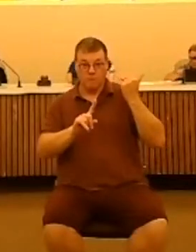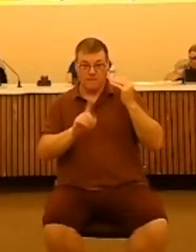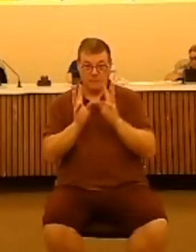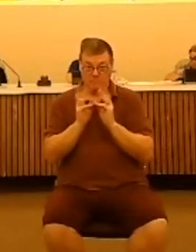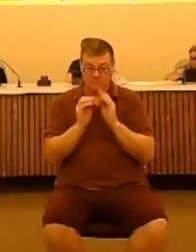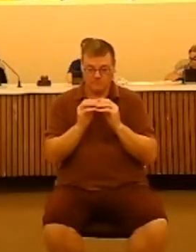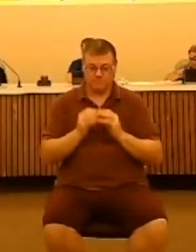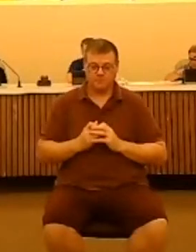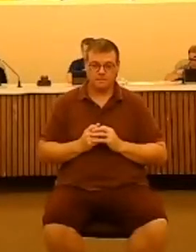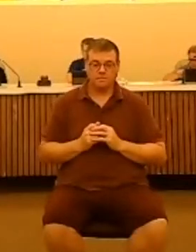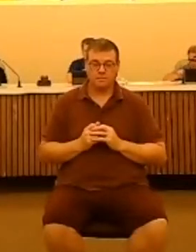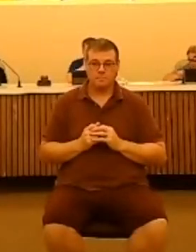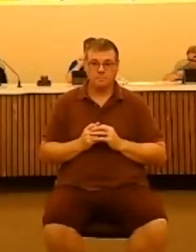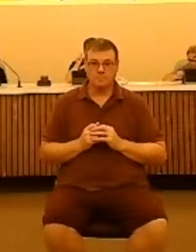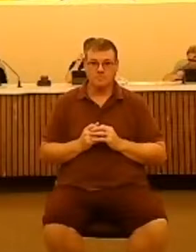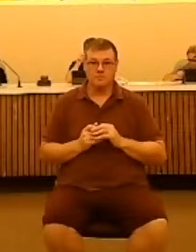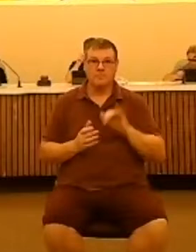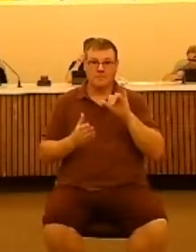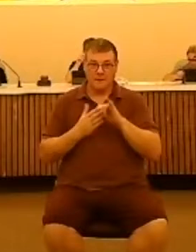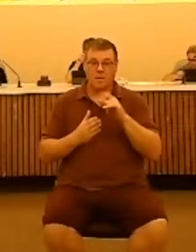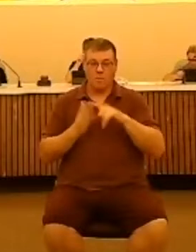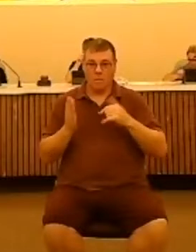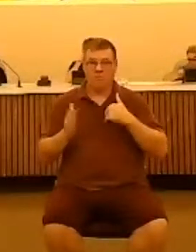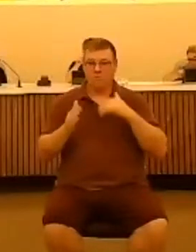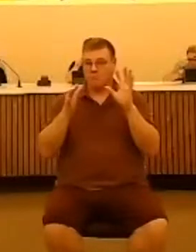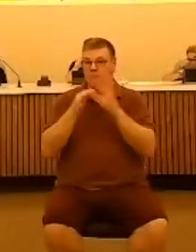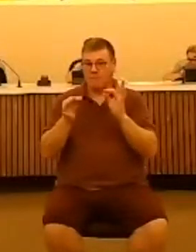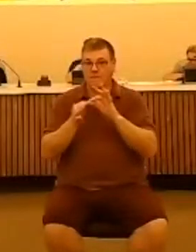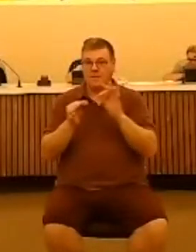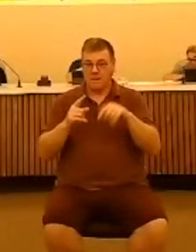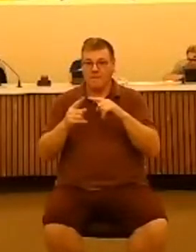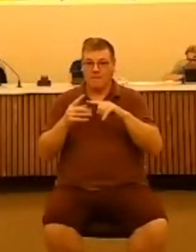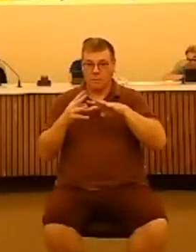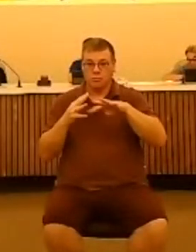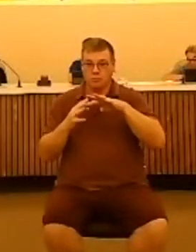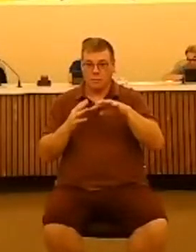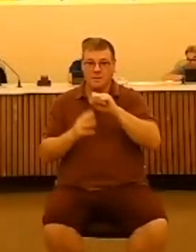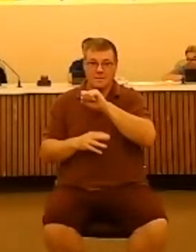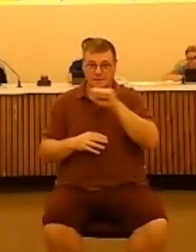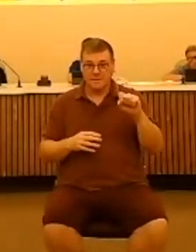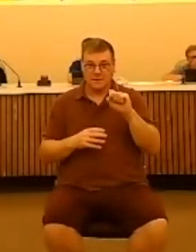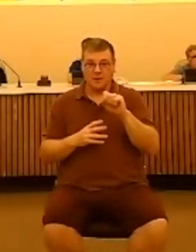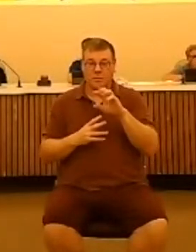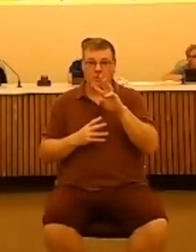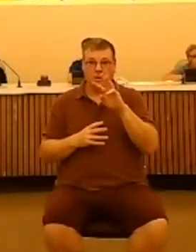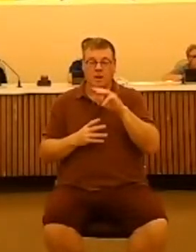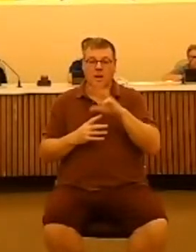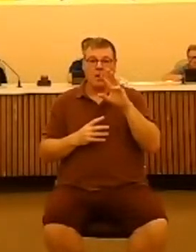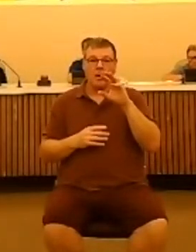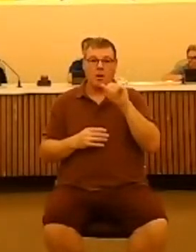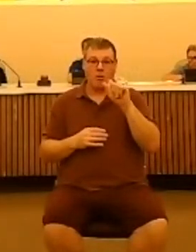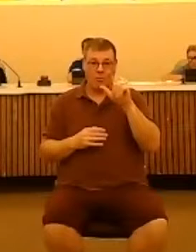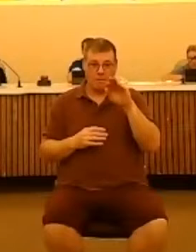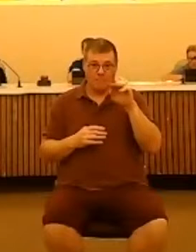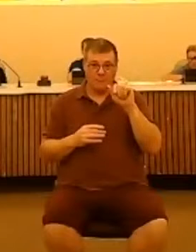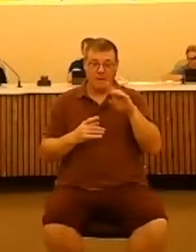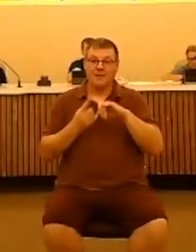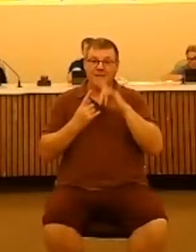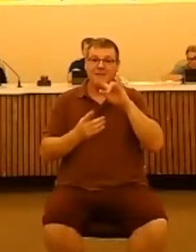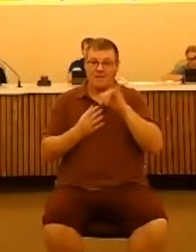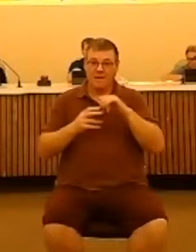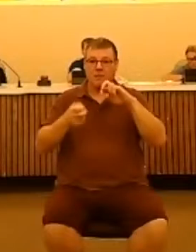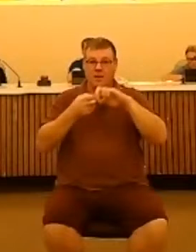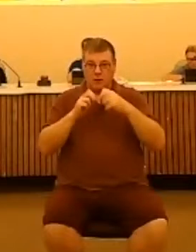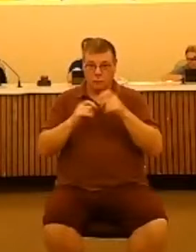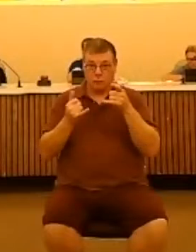was that's what I had mentioned about the drainage on the south end of Waltman and Authors was specifically that there are issues